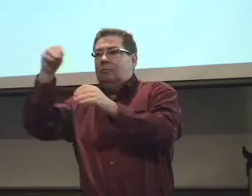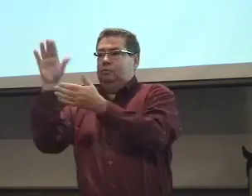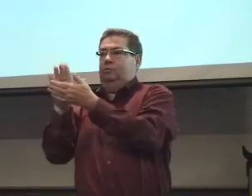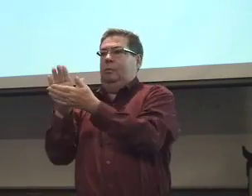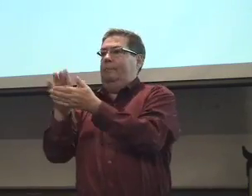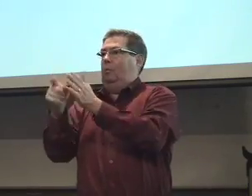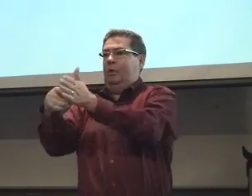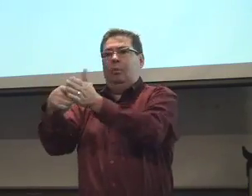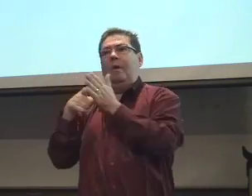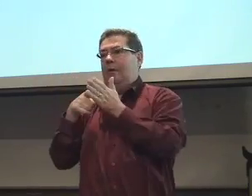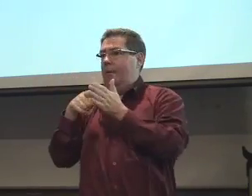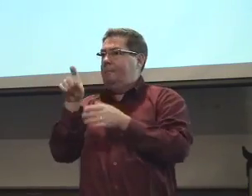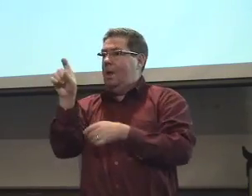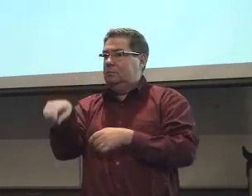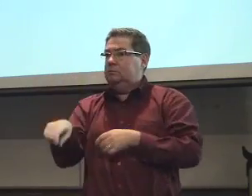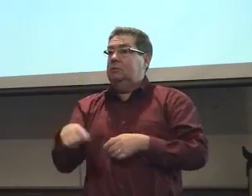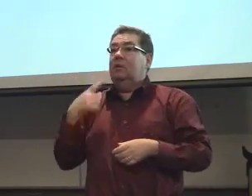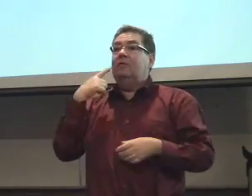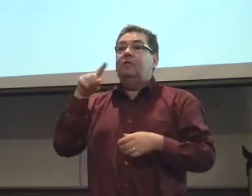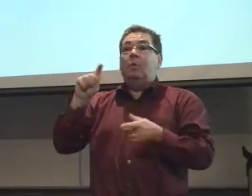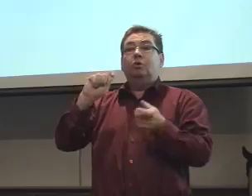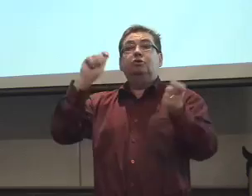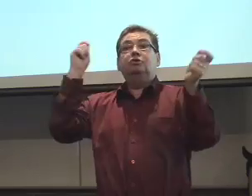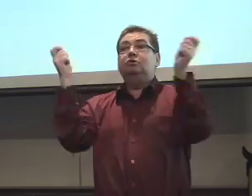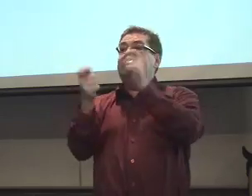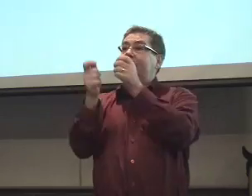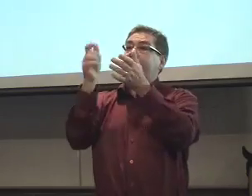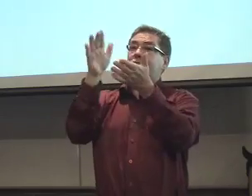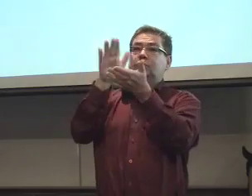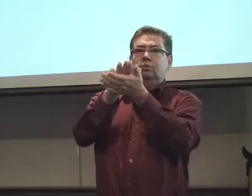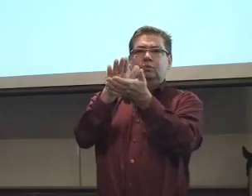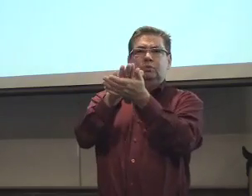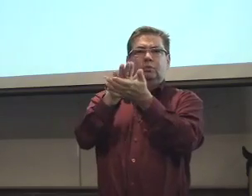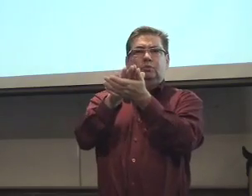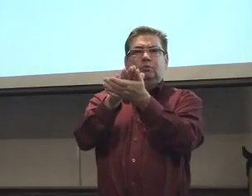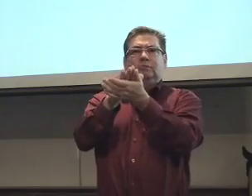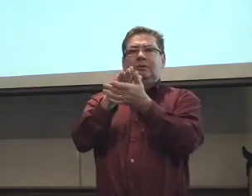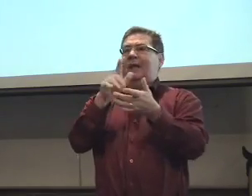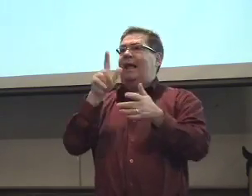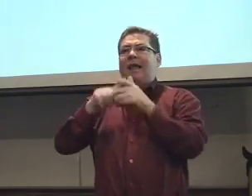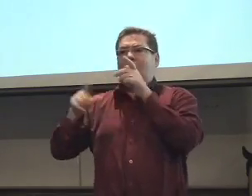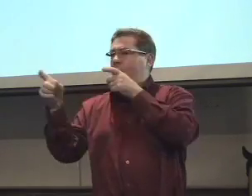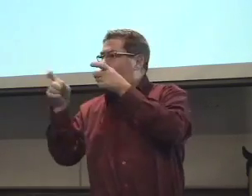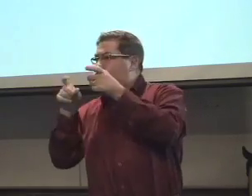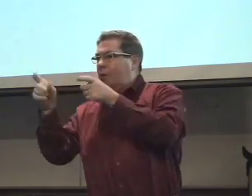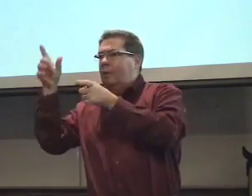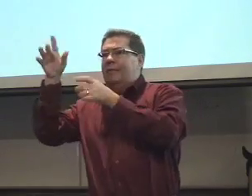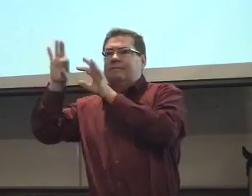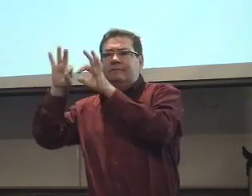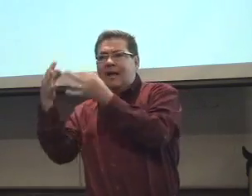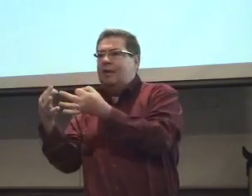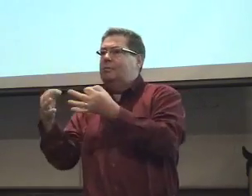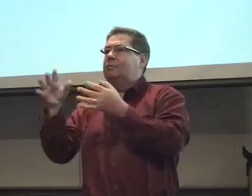The 4 things we're going to look at tonight for changing the school, because the school is what I can control. I can't control the other parts of it. I can control what they do in the